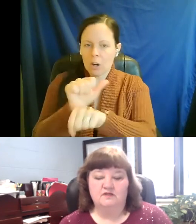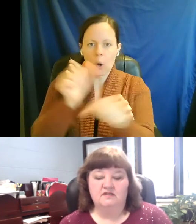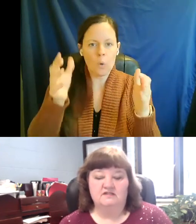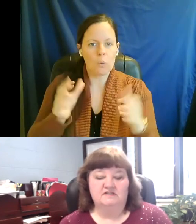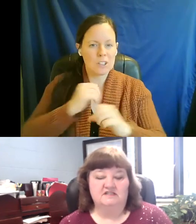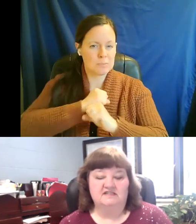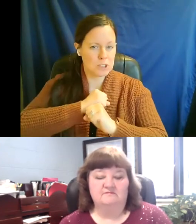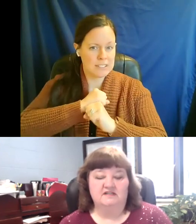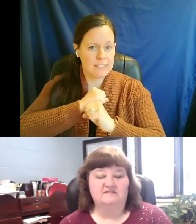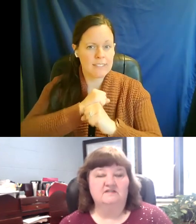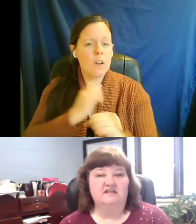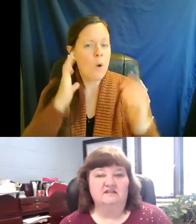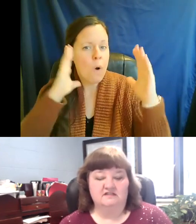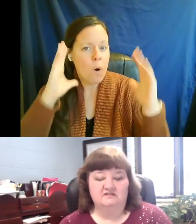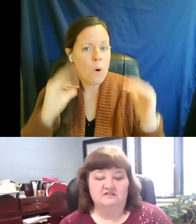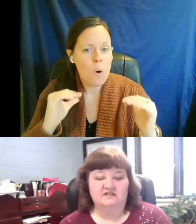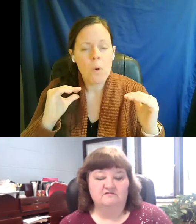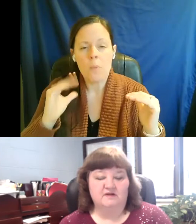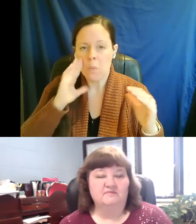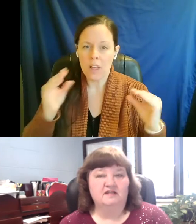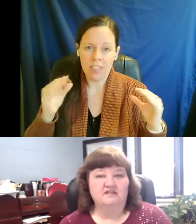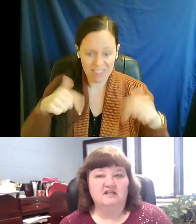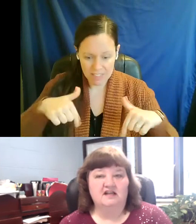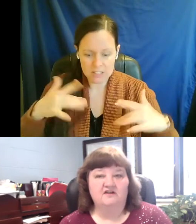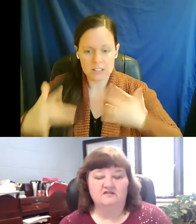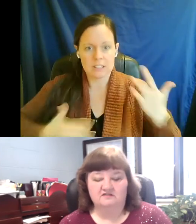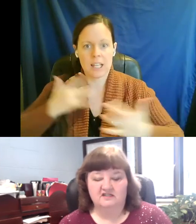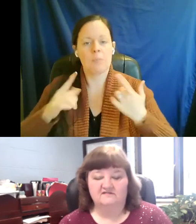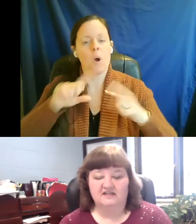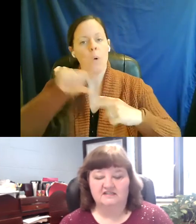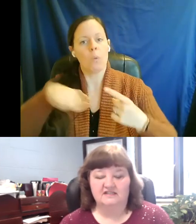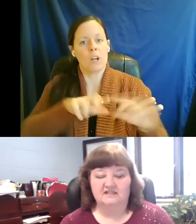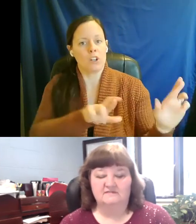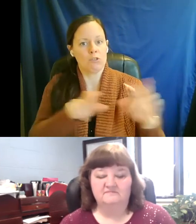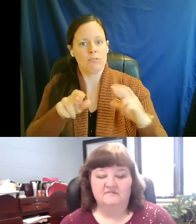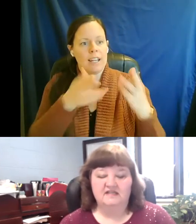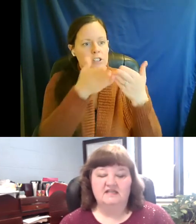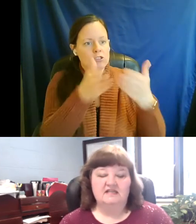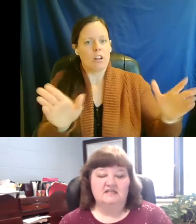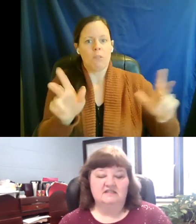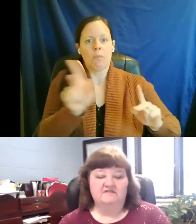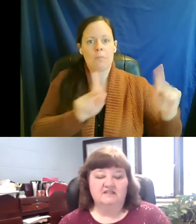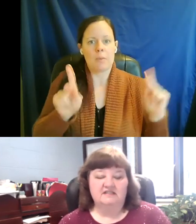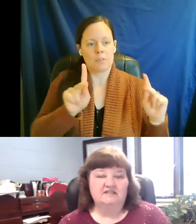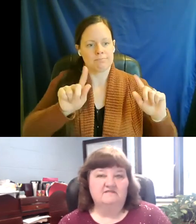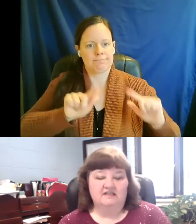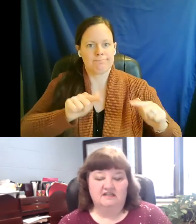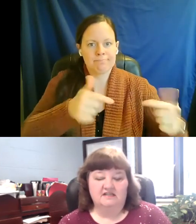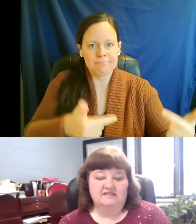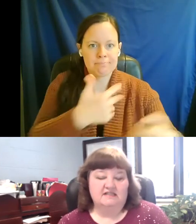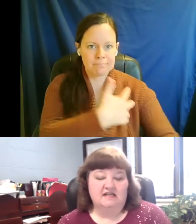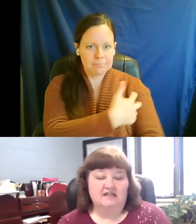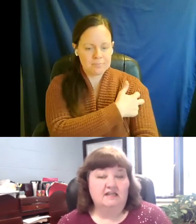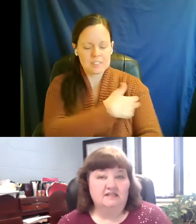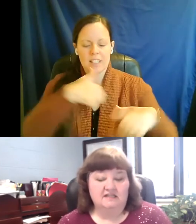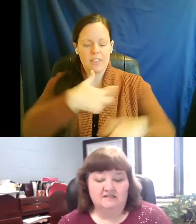there will be this much excitement as we get to the general population and have our turn to get vaccinated. This vaccine is giving